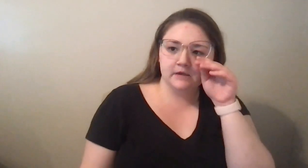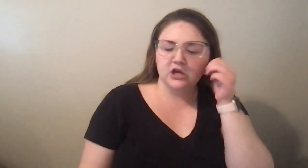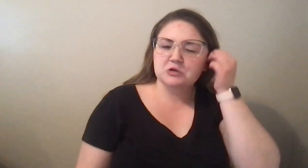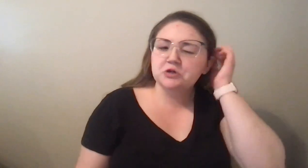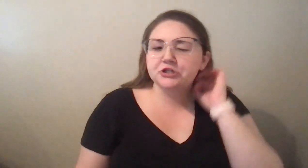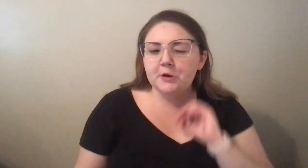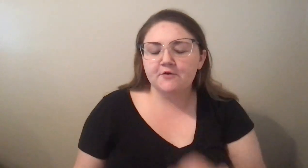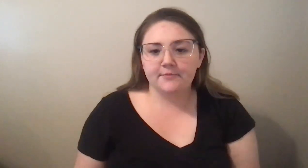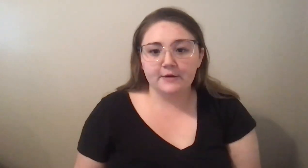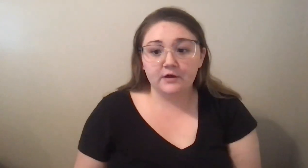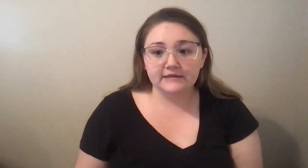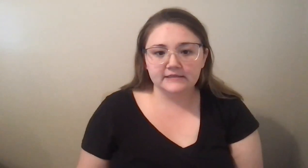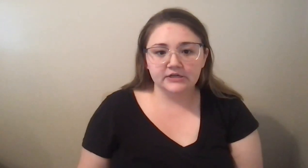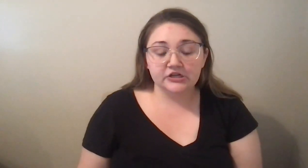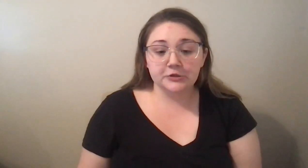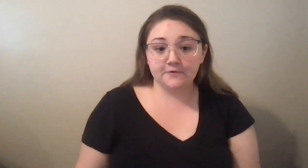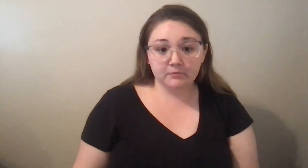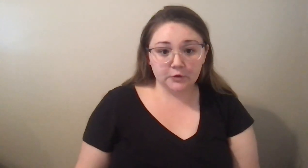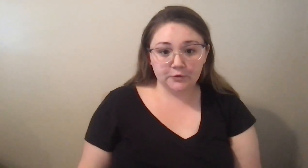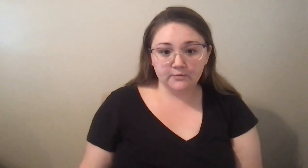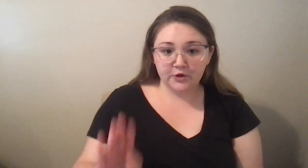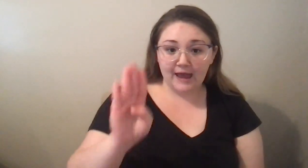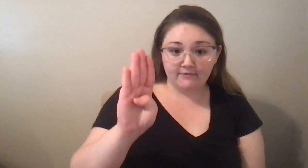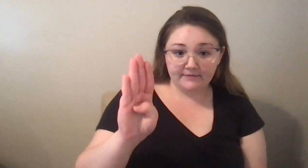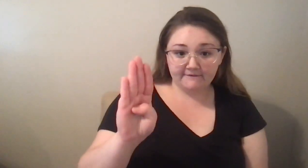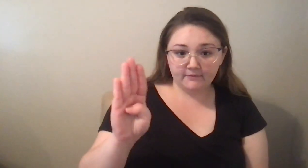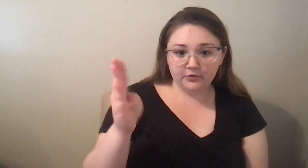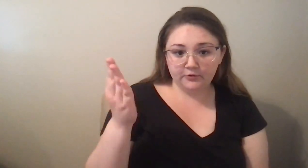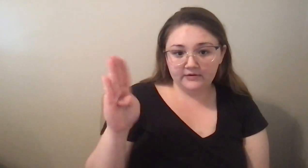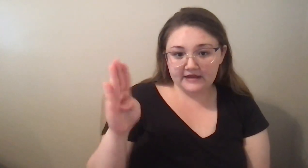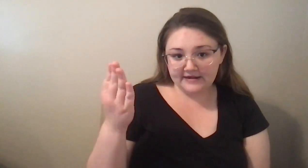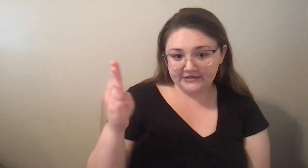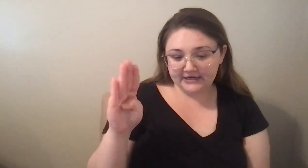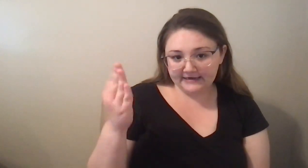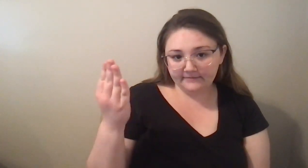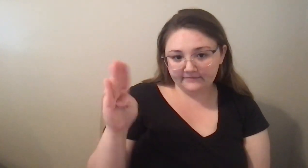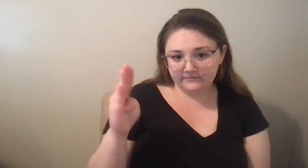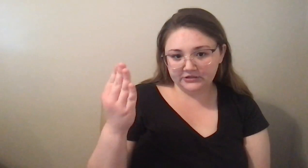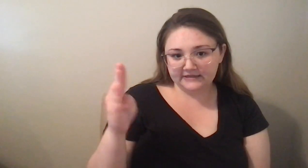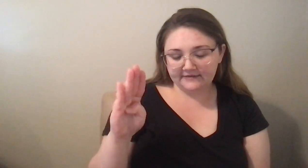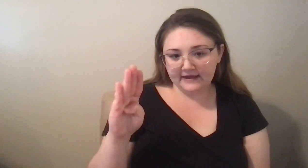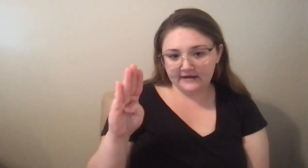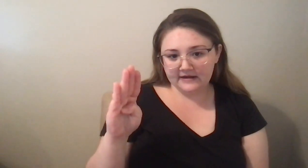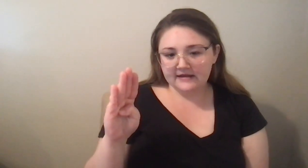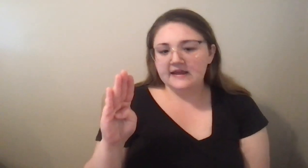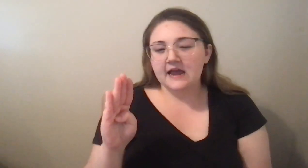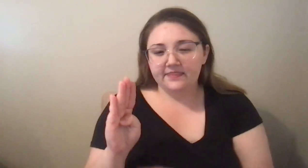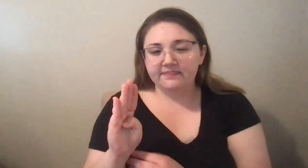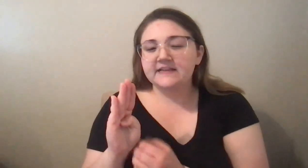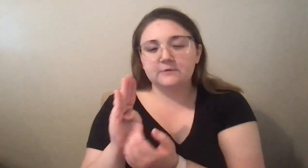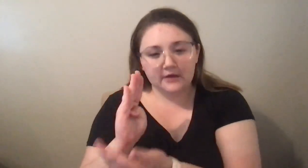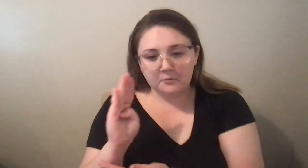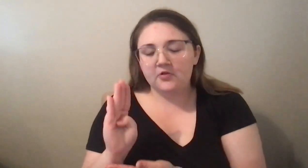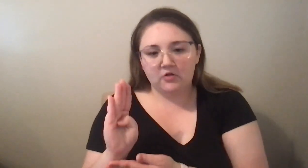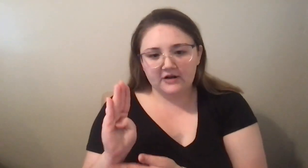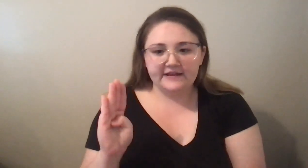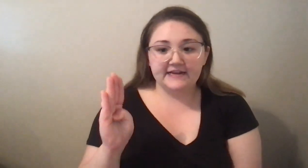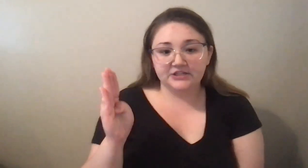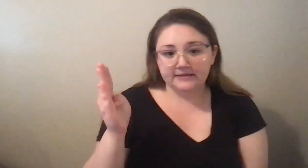chin. We'll just go over the main ones. So for blue, you have a B for blue, and you shake it, just like that. And this will help with a lot of the